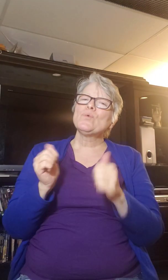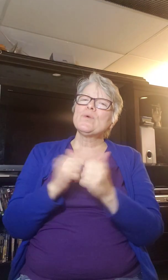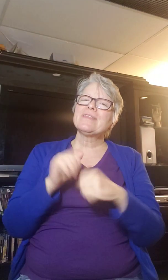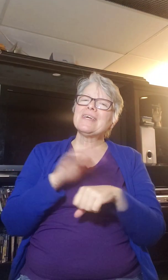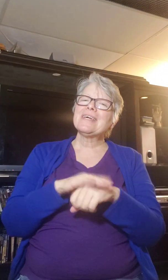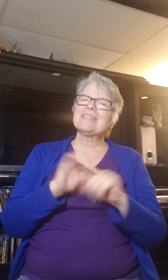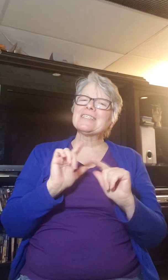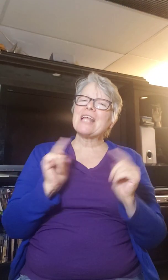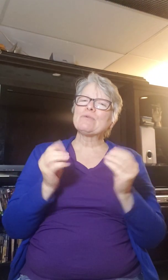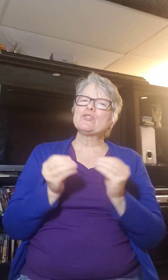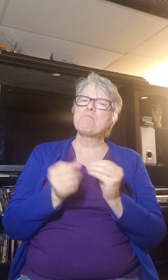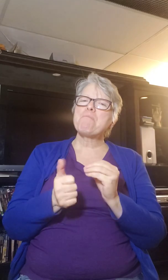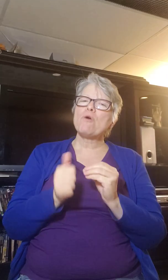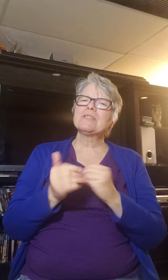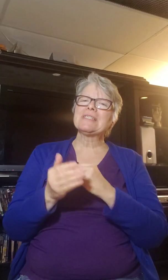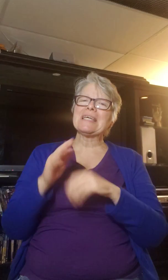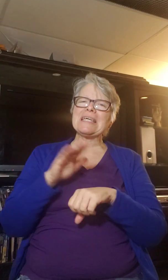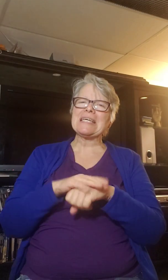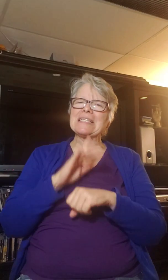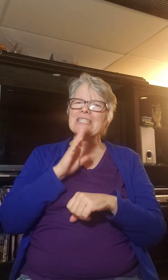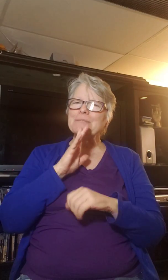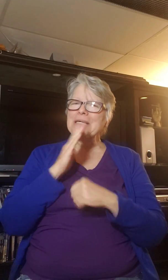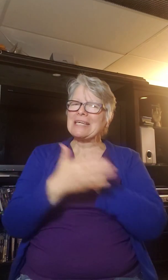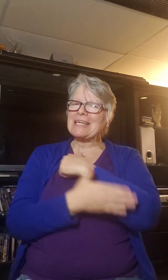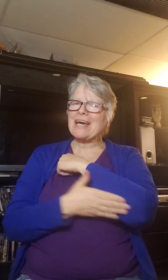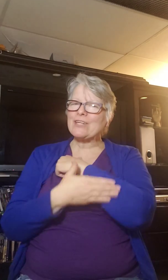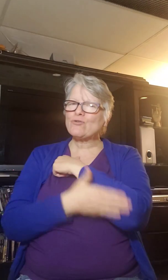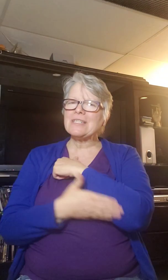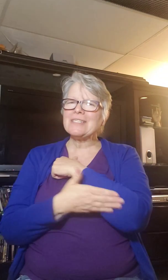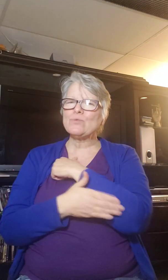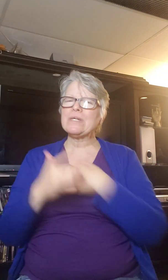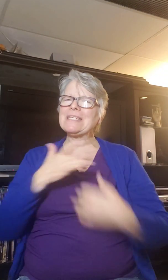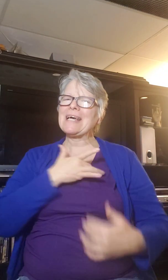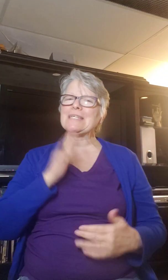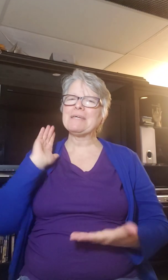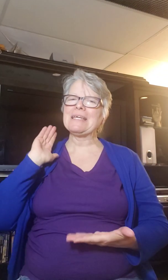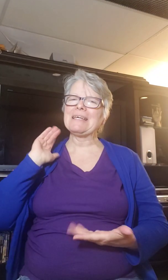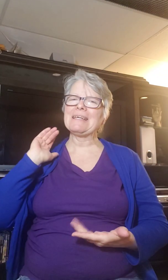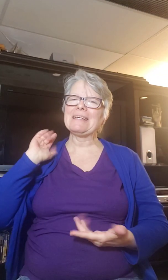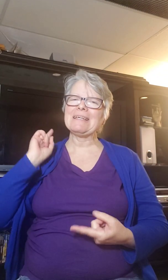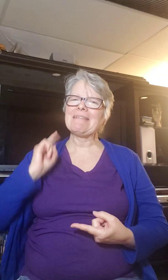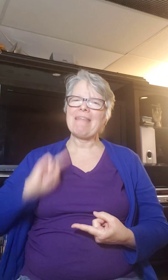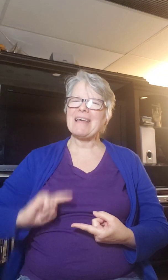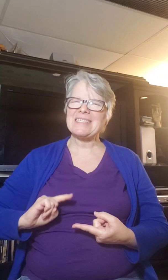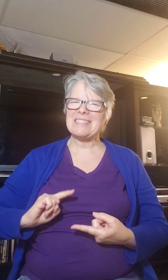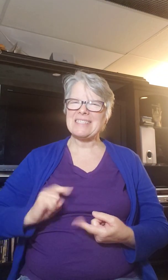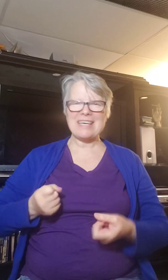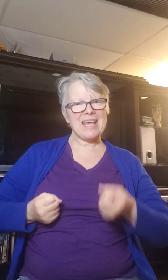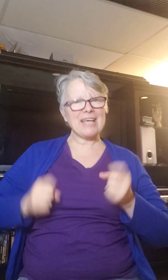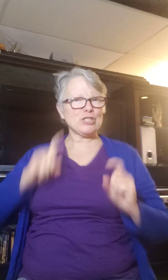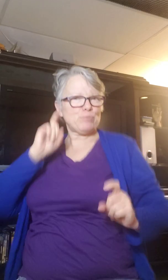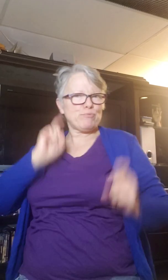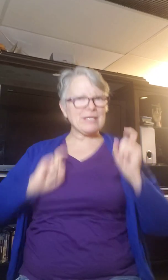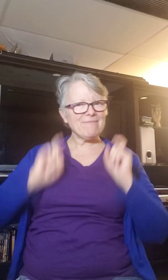With the English language, most English-speaking countries, we tend to be less expressive.